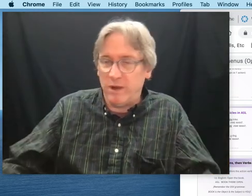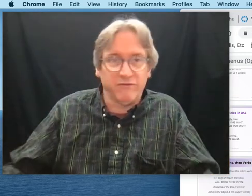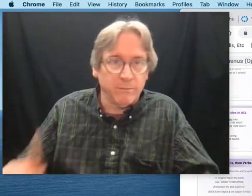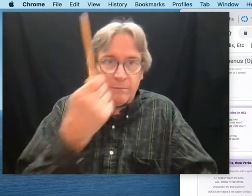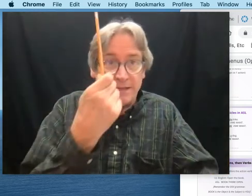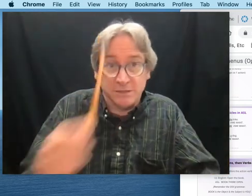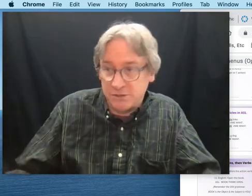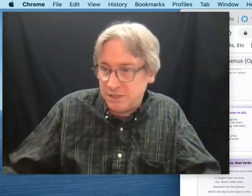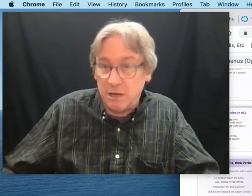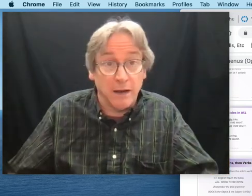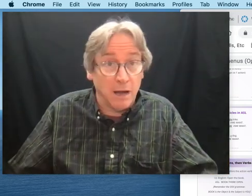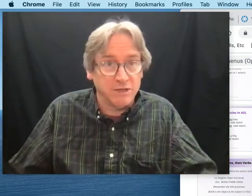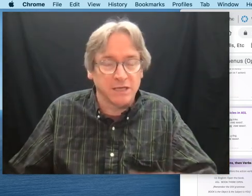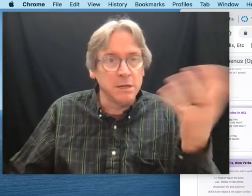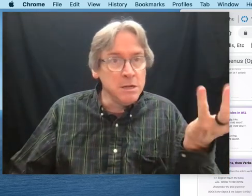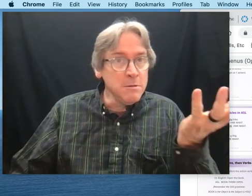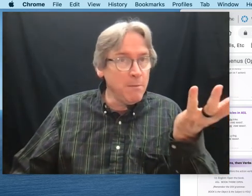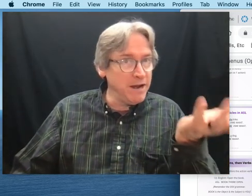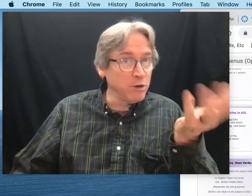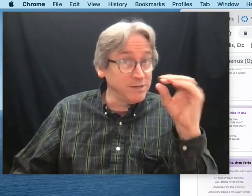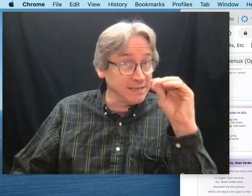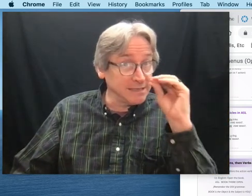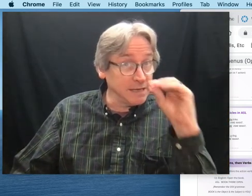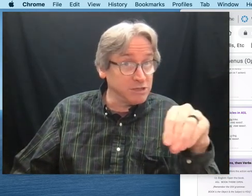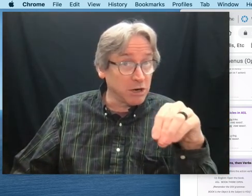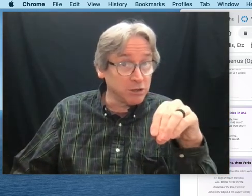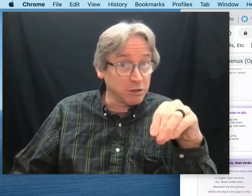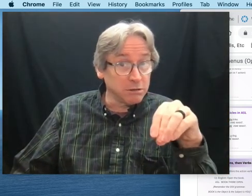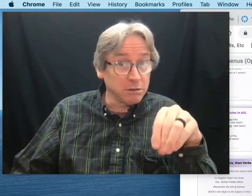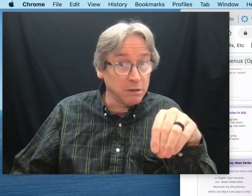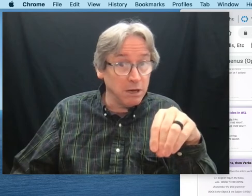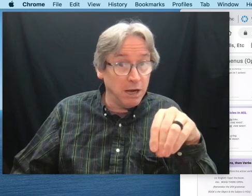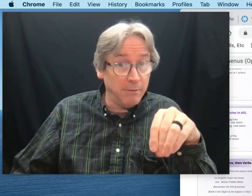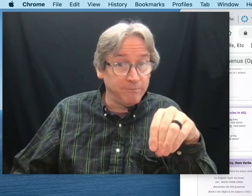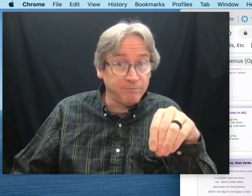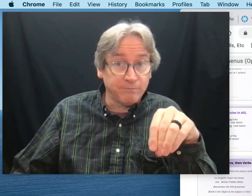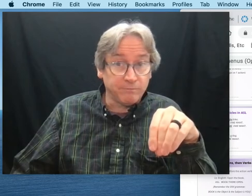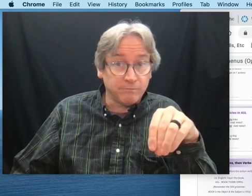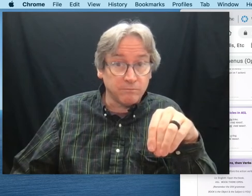moved away from pencils and objects, but now we're using that same structure.